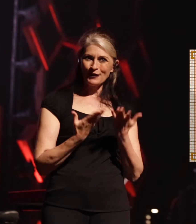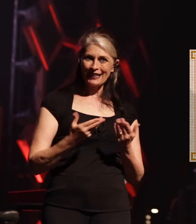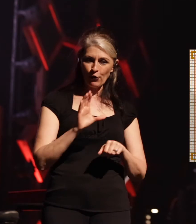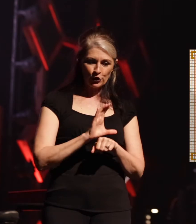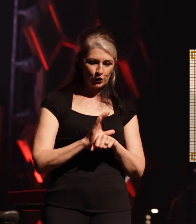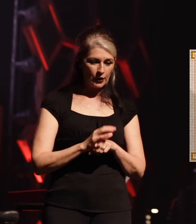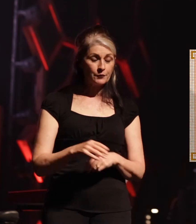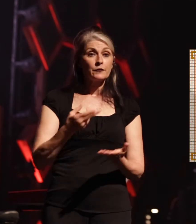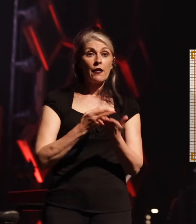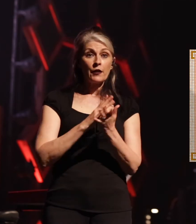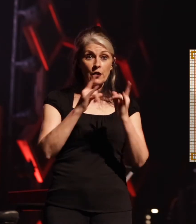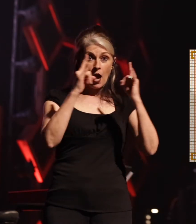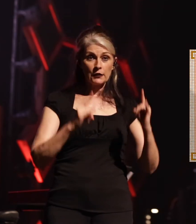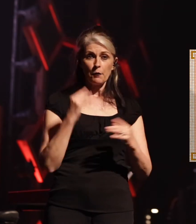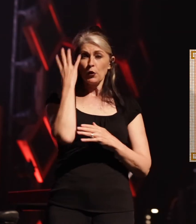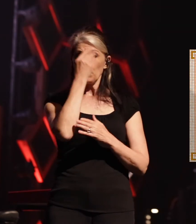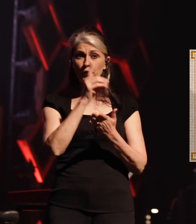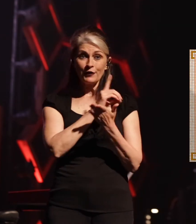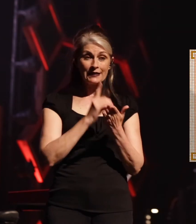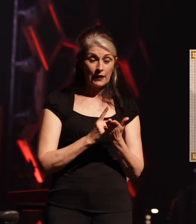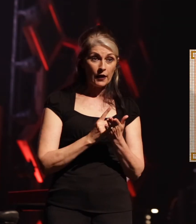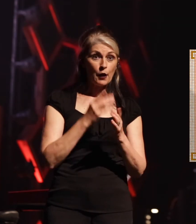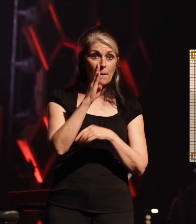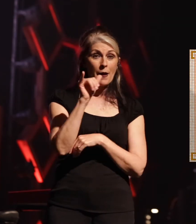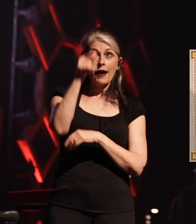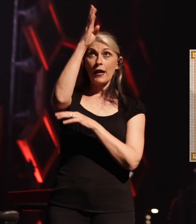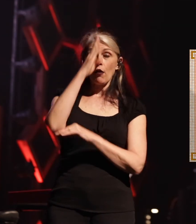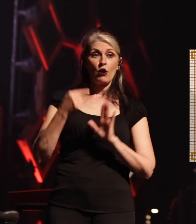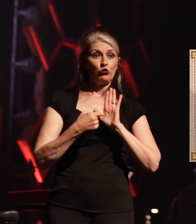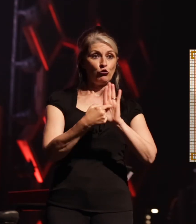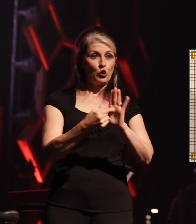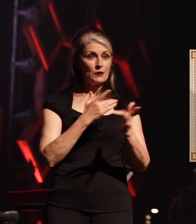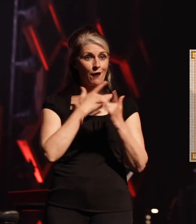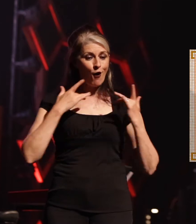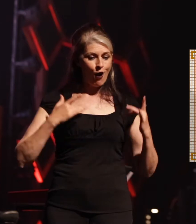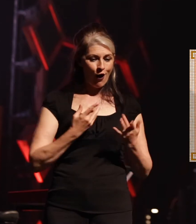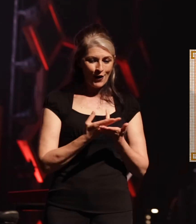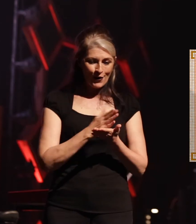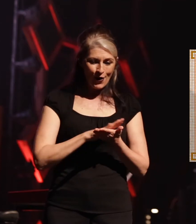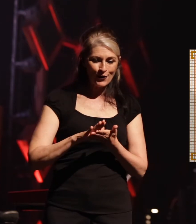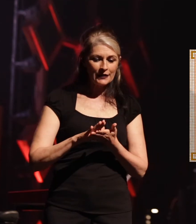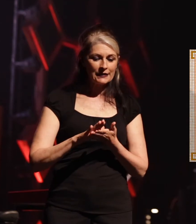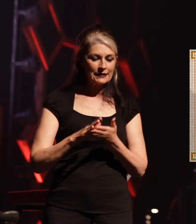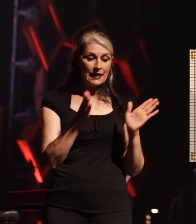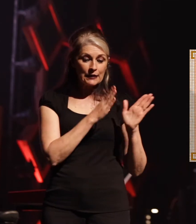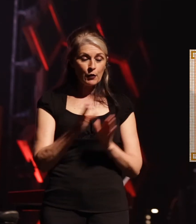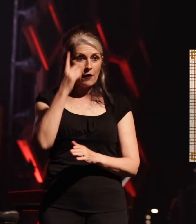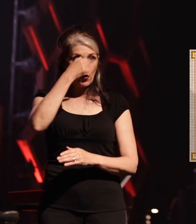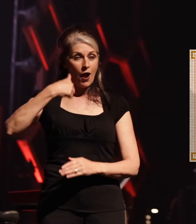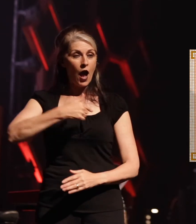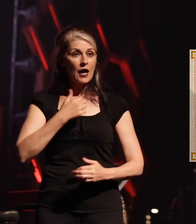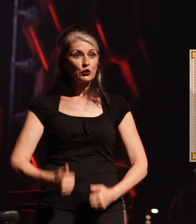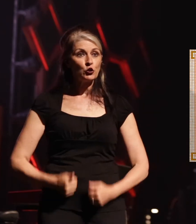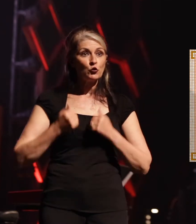was beautifully designed by God to show us his heart, his holiness, and his plan for us to dwell with him